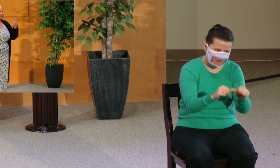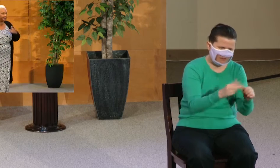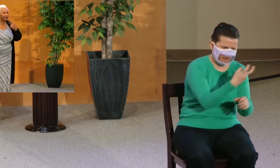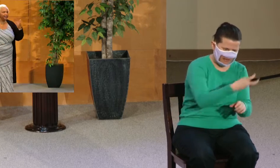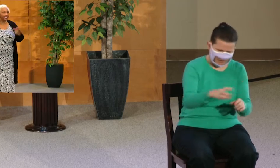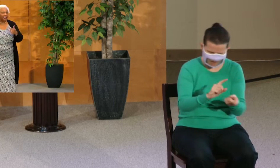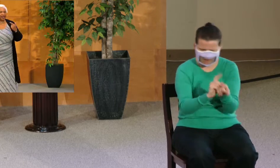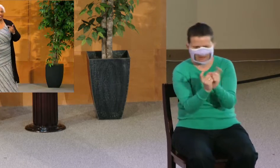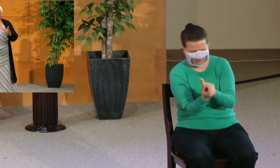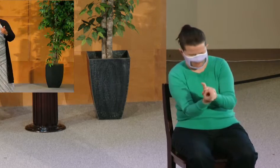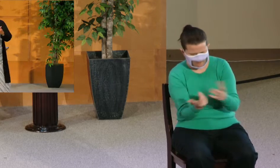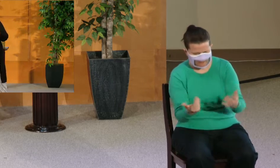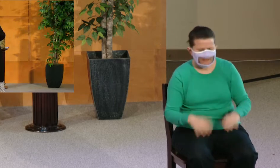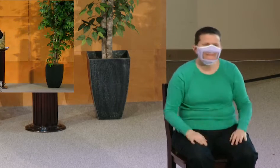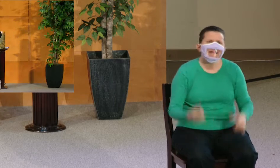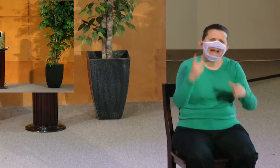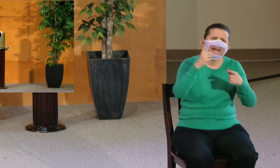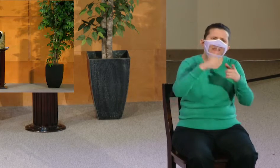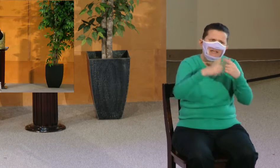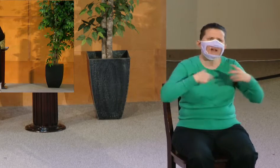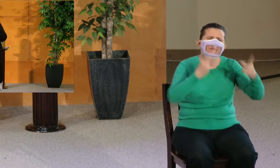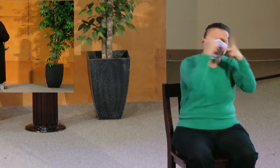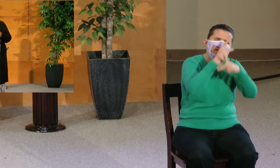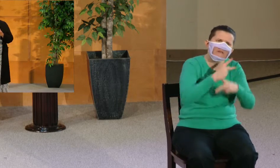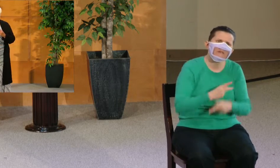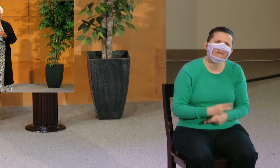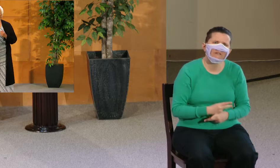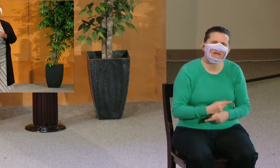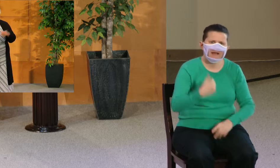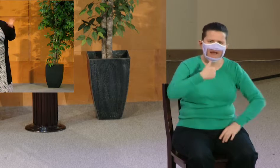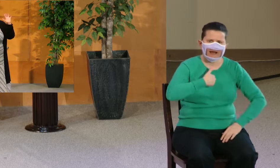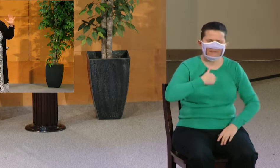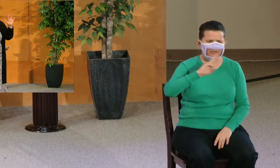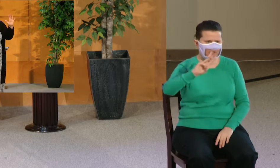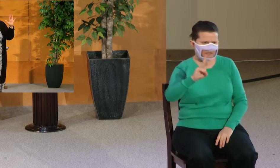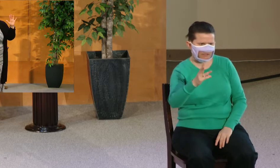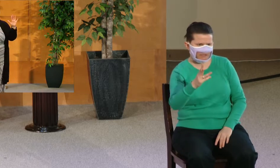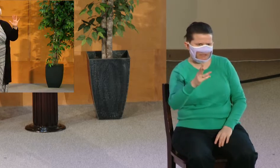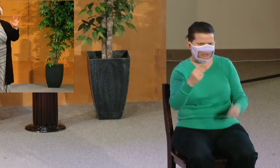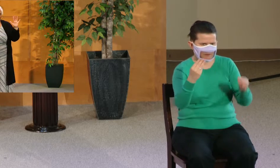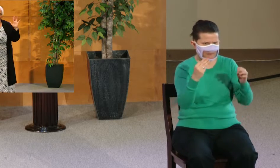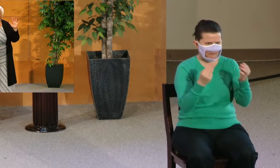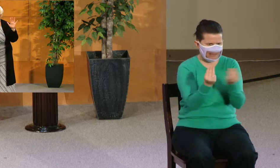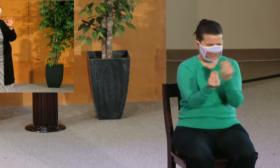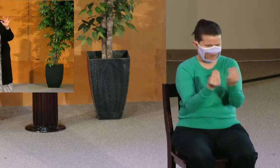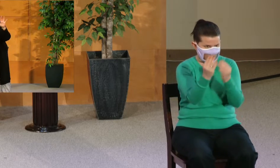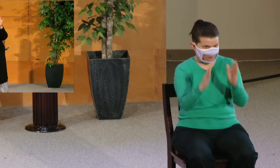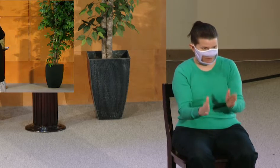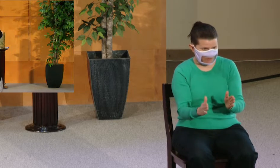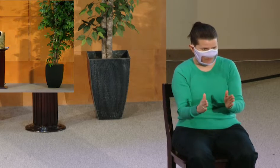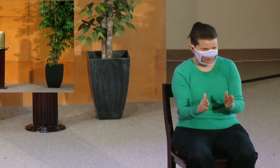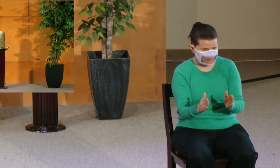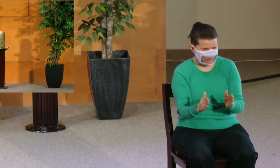calculating. And then I realized I'm the 6th minister you've had in 5 years. I'm the